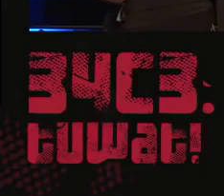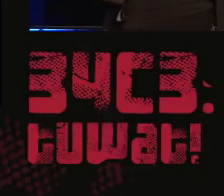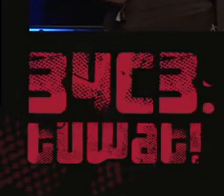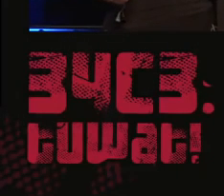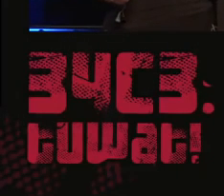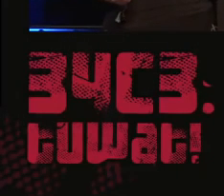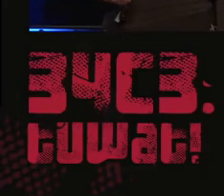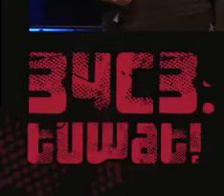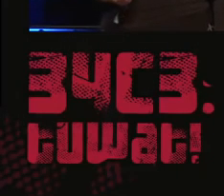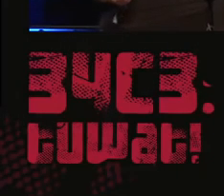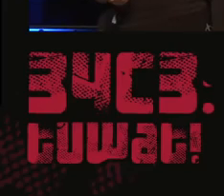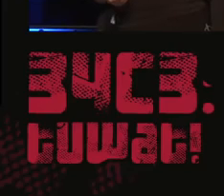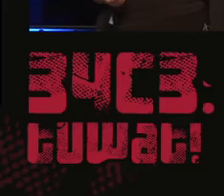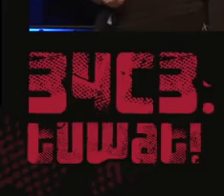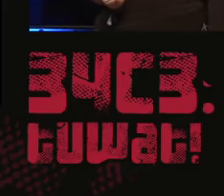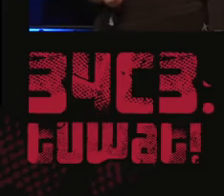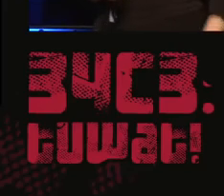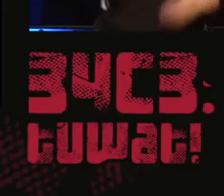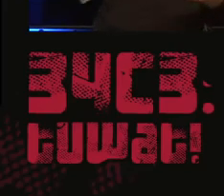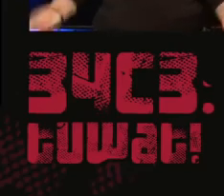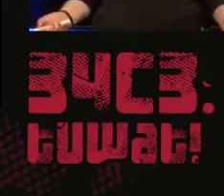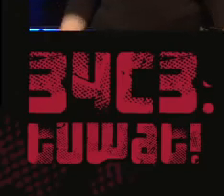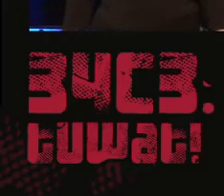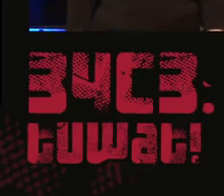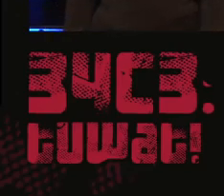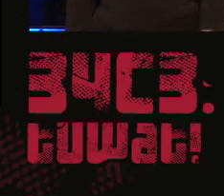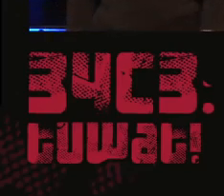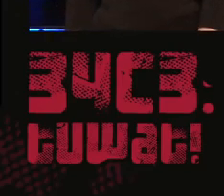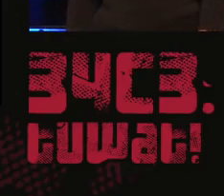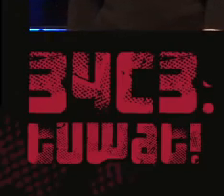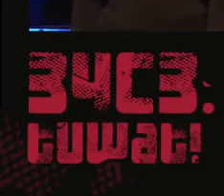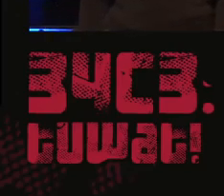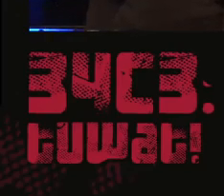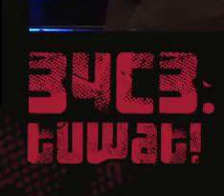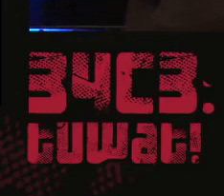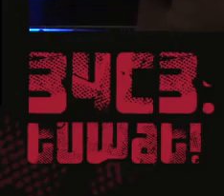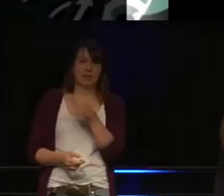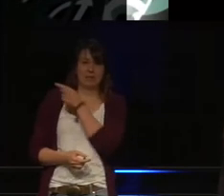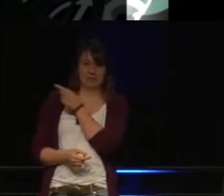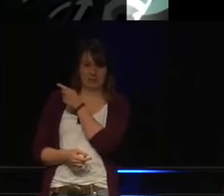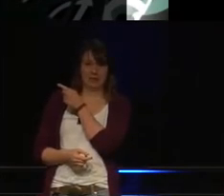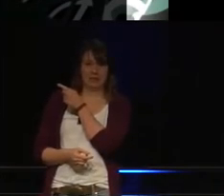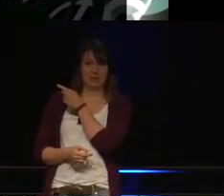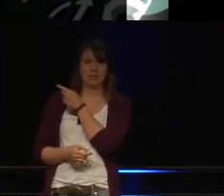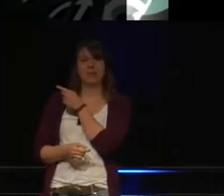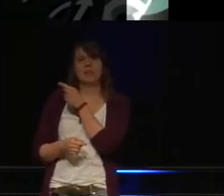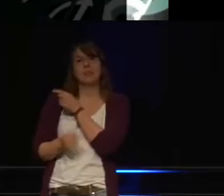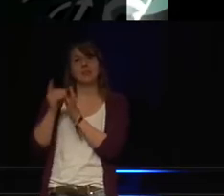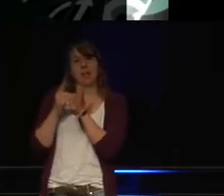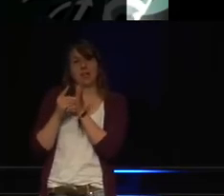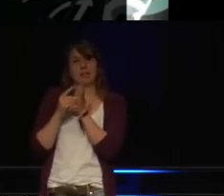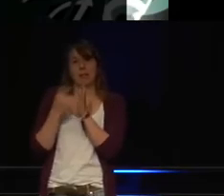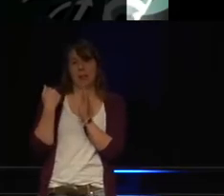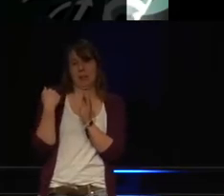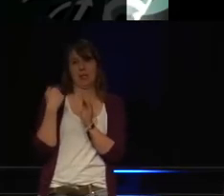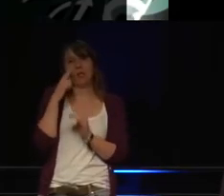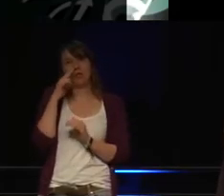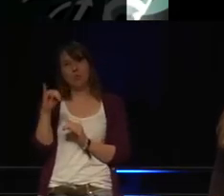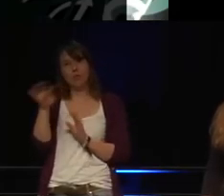have one more slide with more accurate data from June this year. And actually,